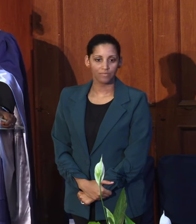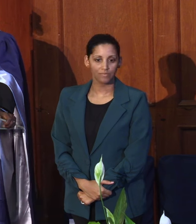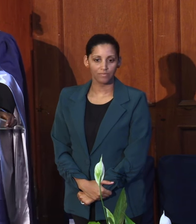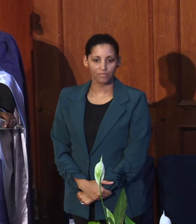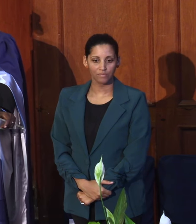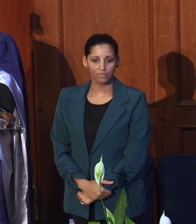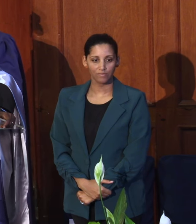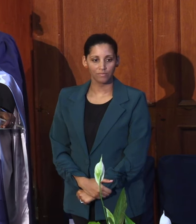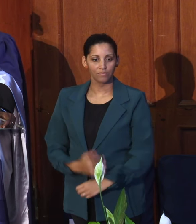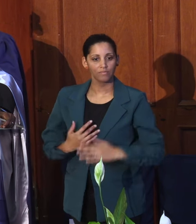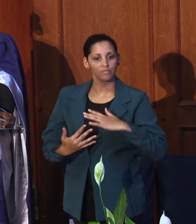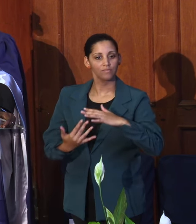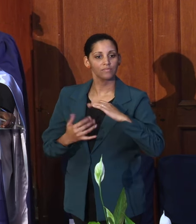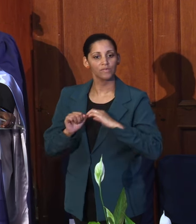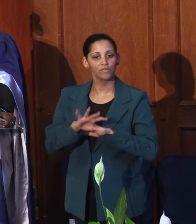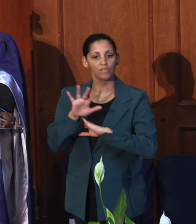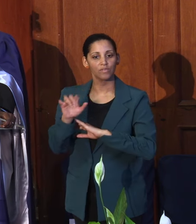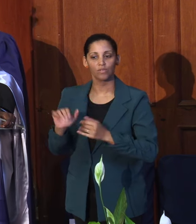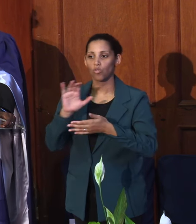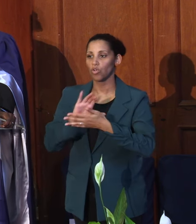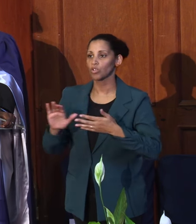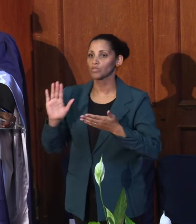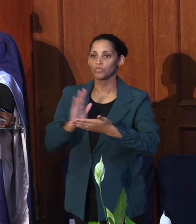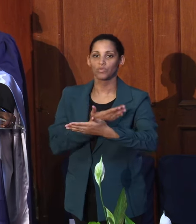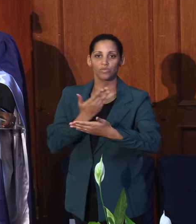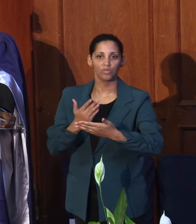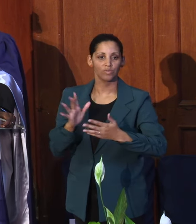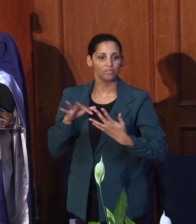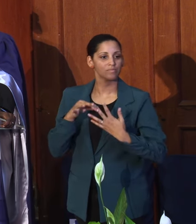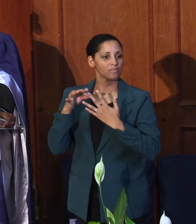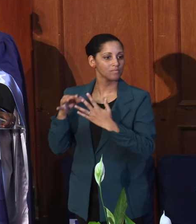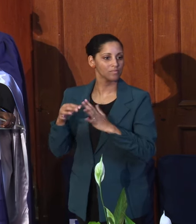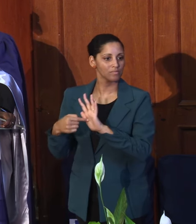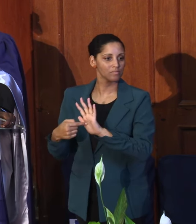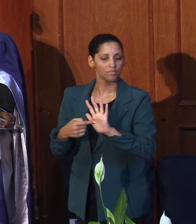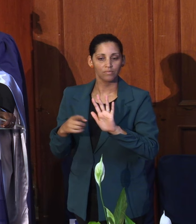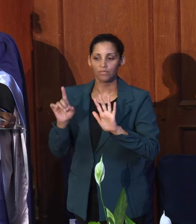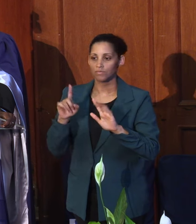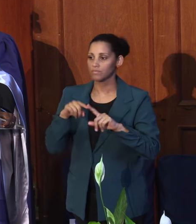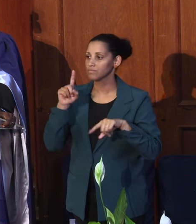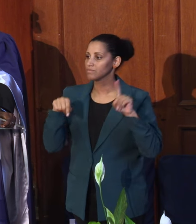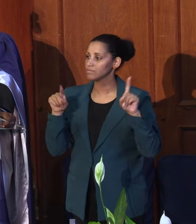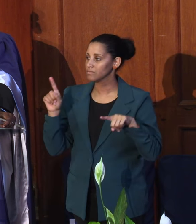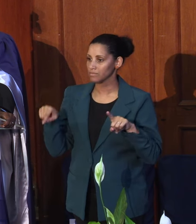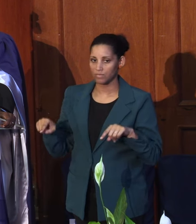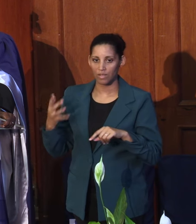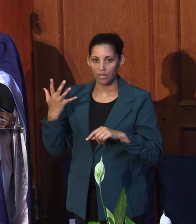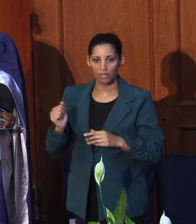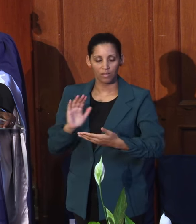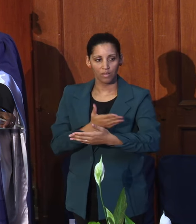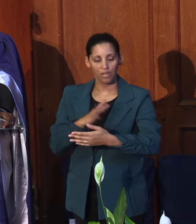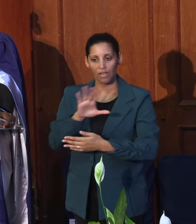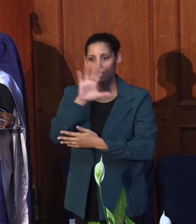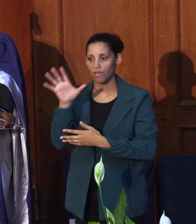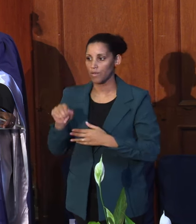The vibrant South African College of Music is considered to be a rare gem, offering a diverse range of genres of music, from African and world